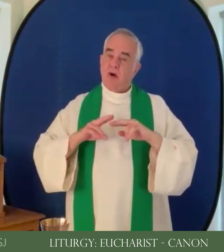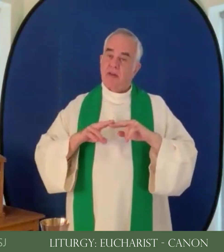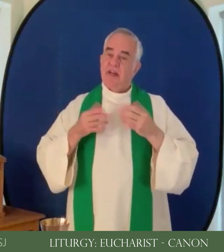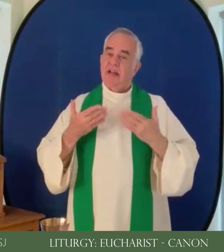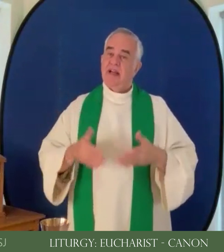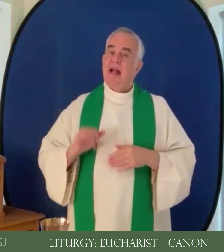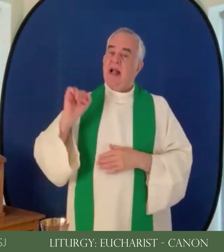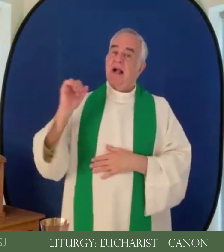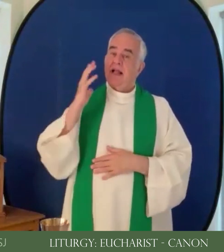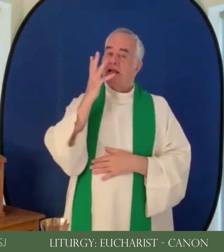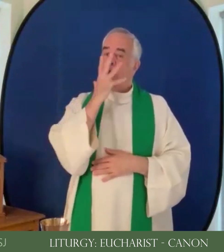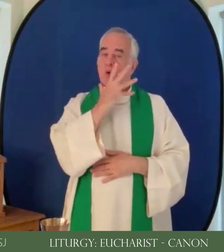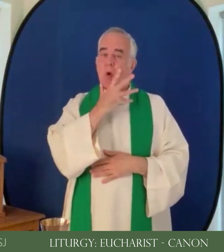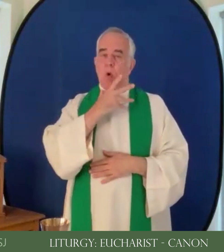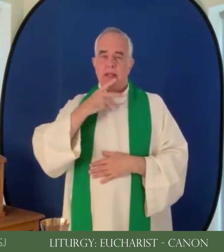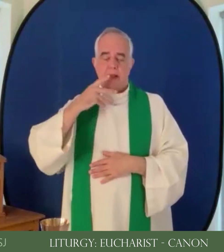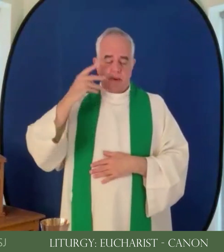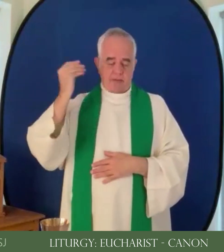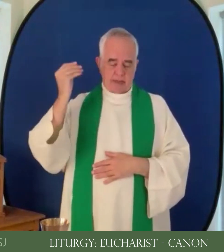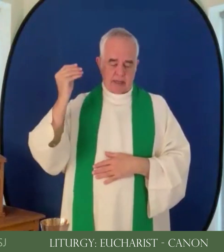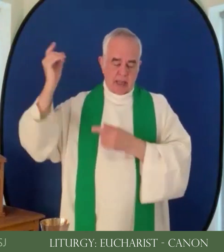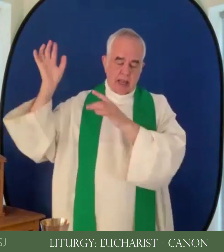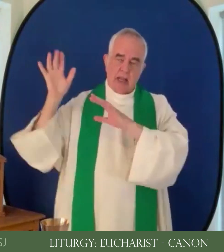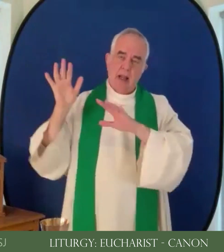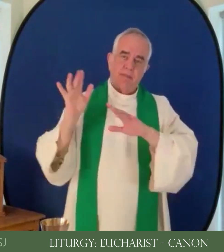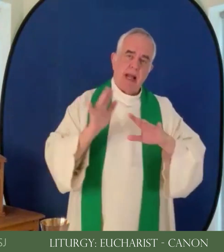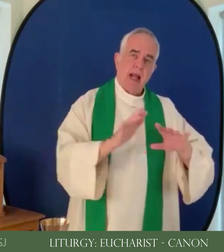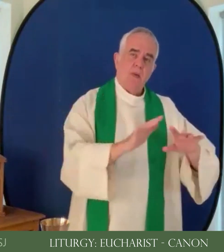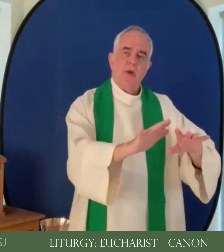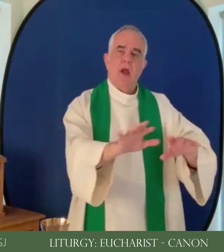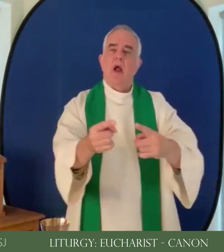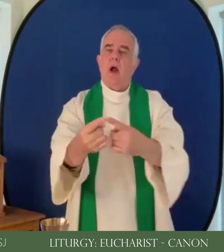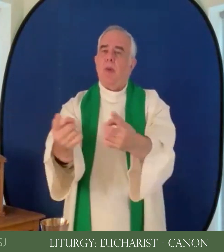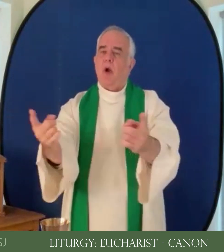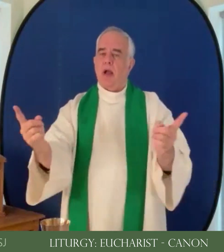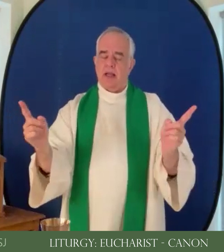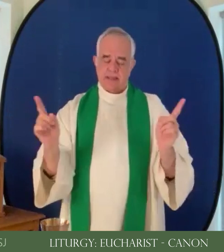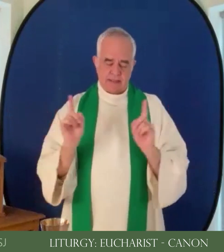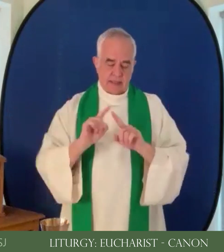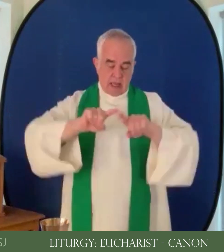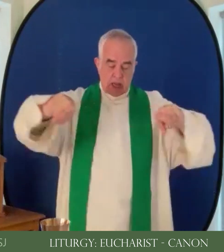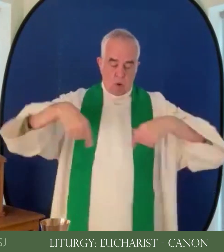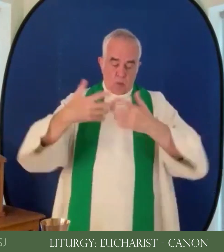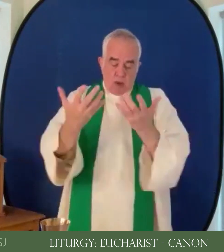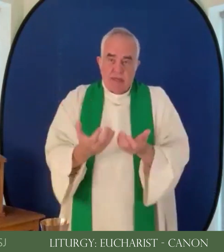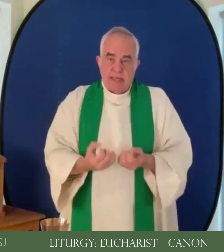Father, let your Holy Spirit come down upon us, that we